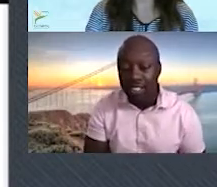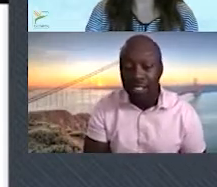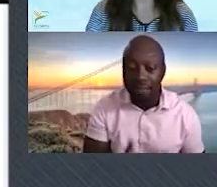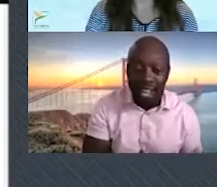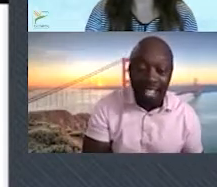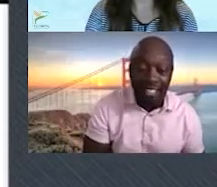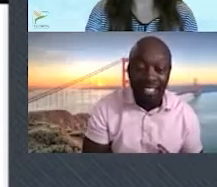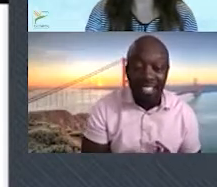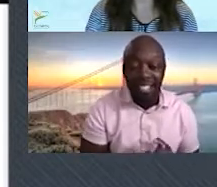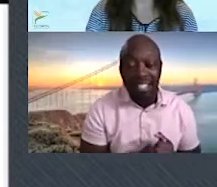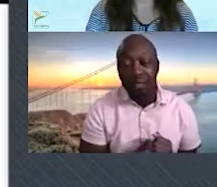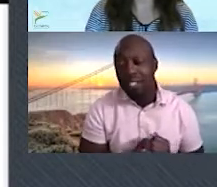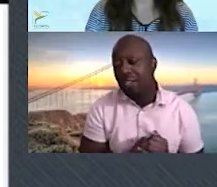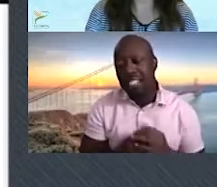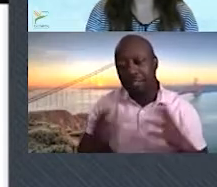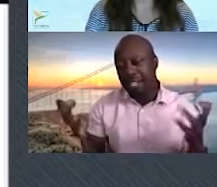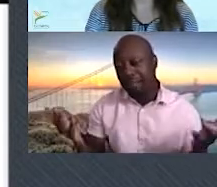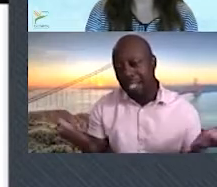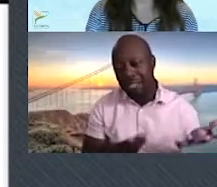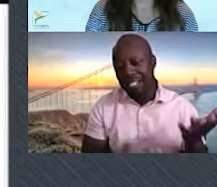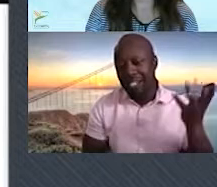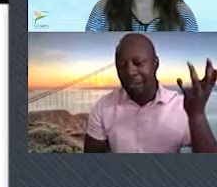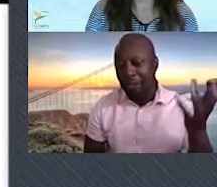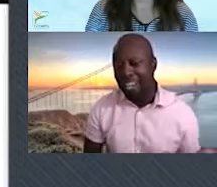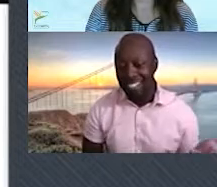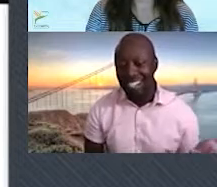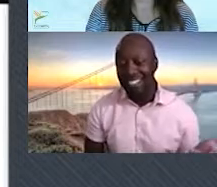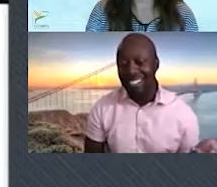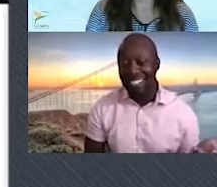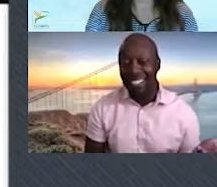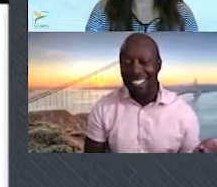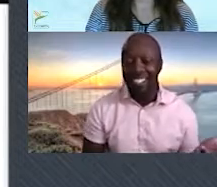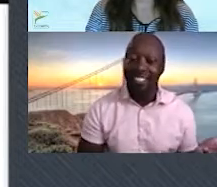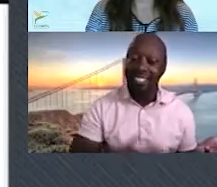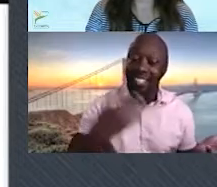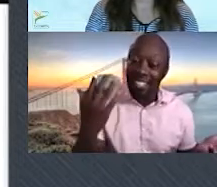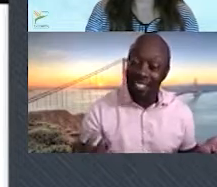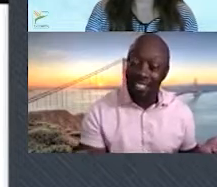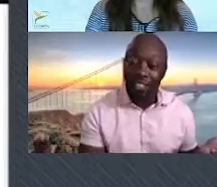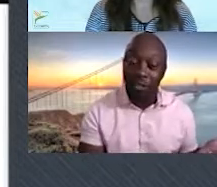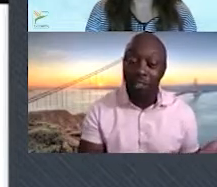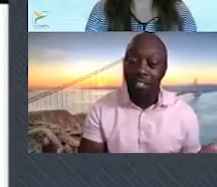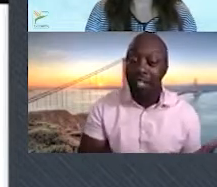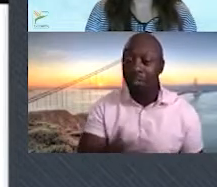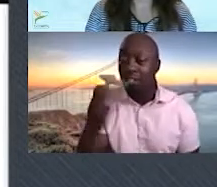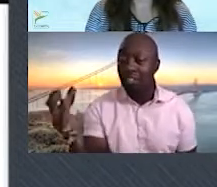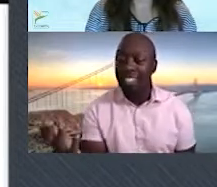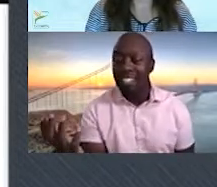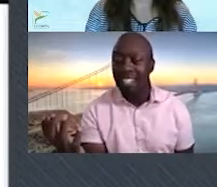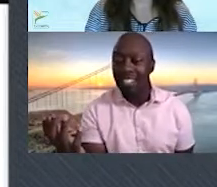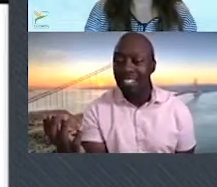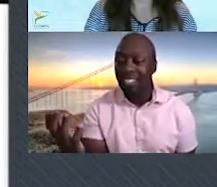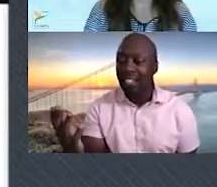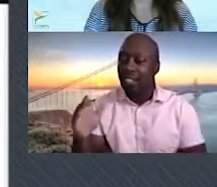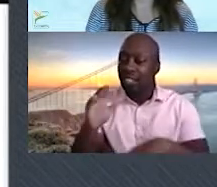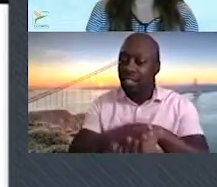logic, facts. We don't expect babies to know that yet until they get into the school. But on the right